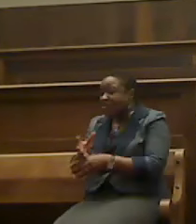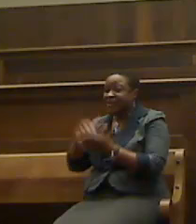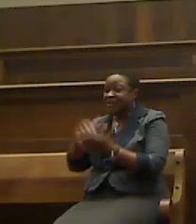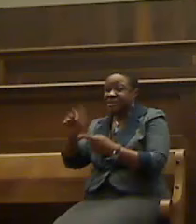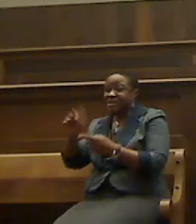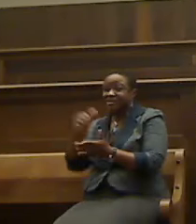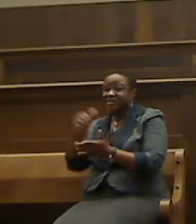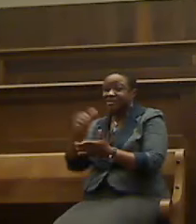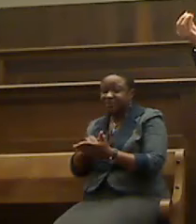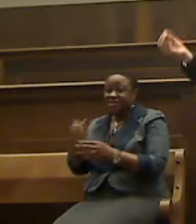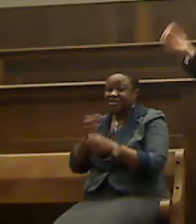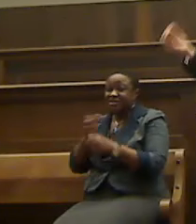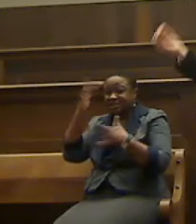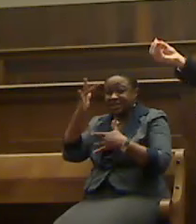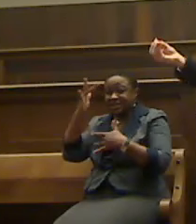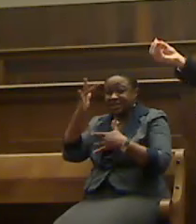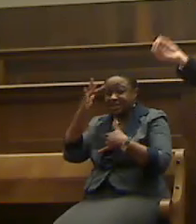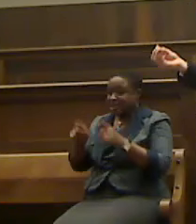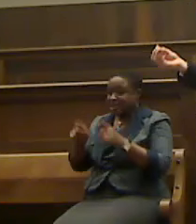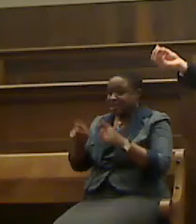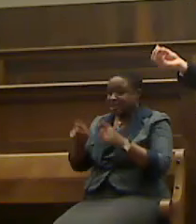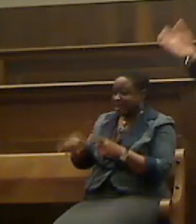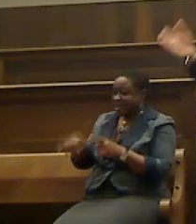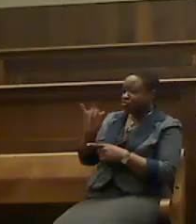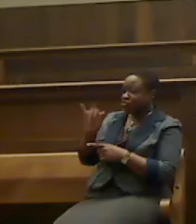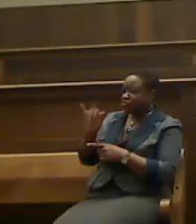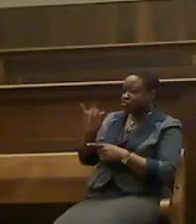the US pharmaceutical standard for safety and purity because it was